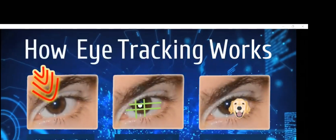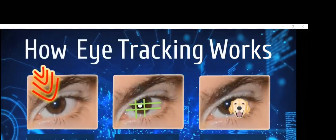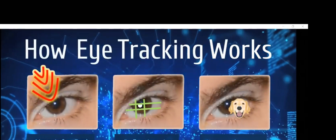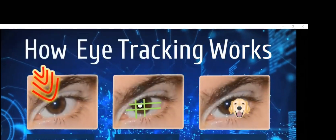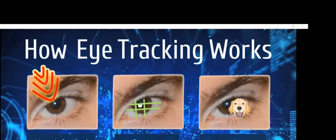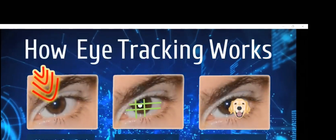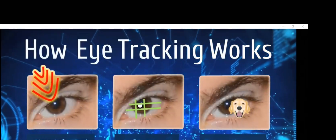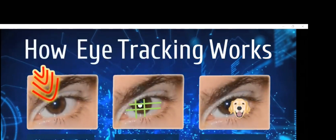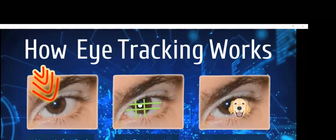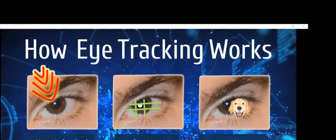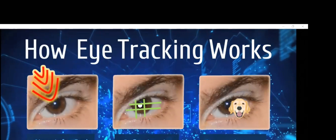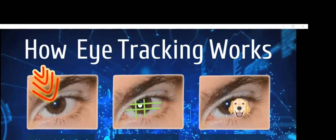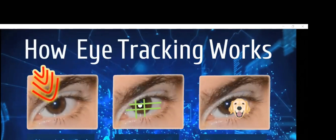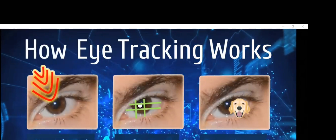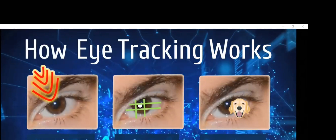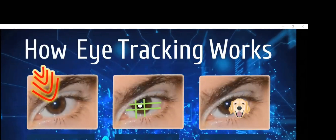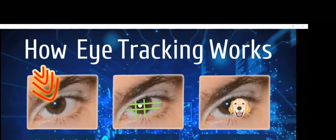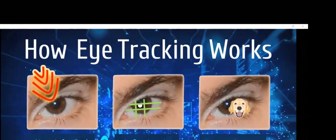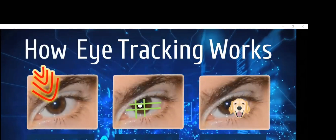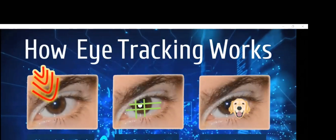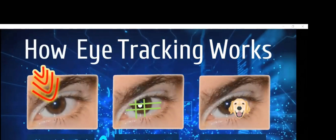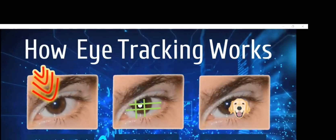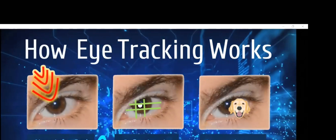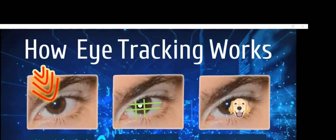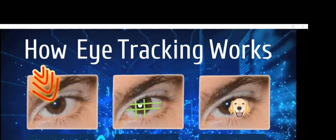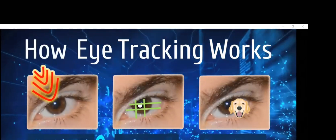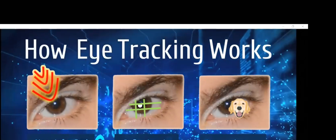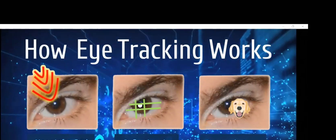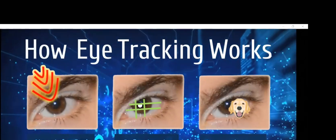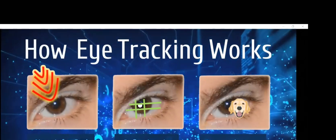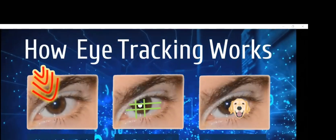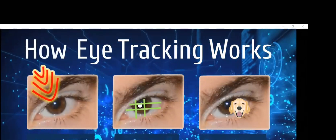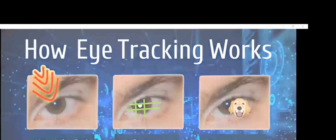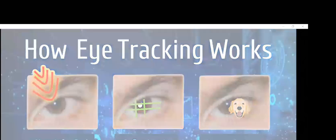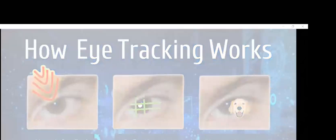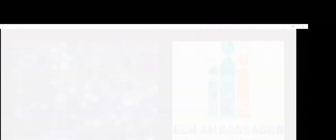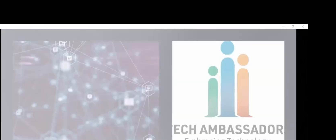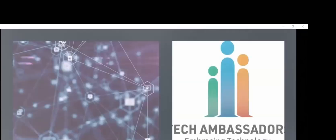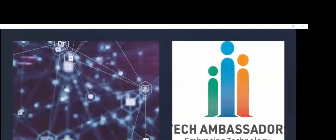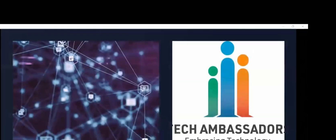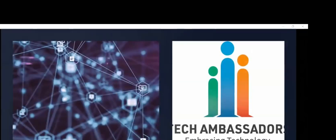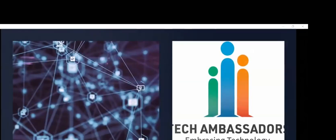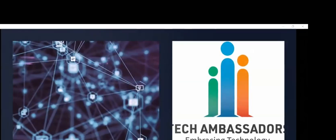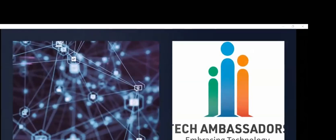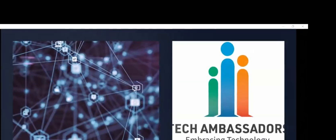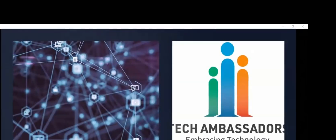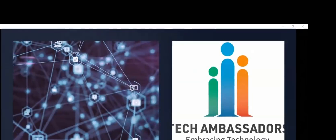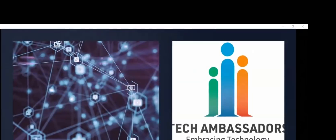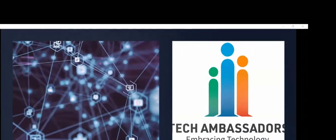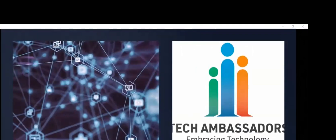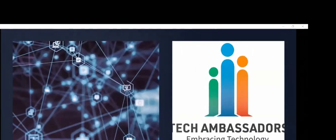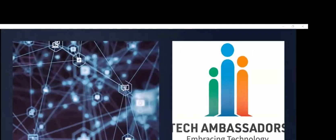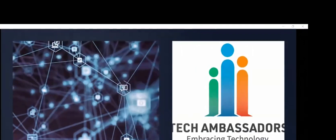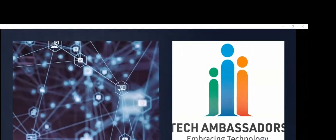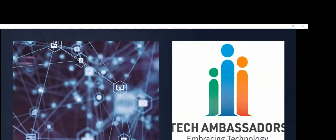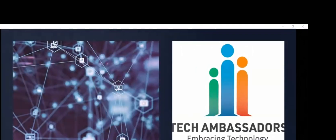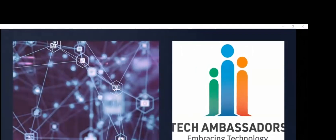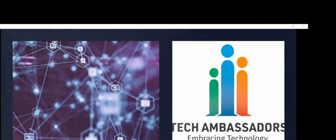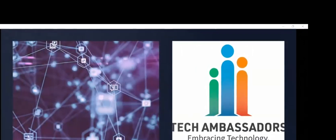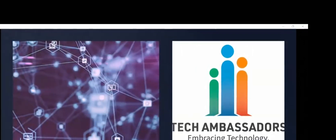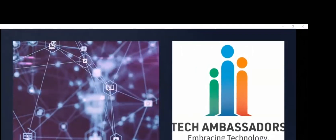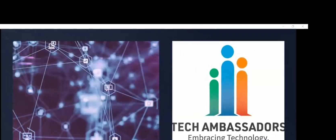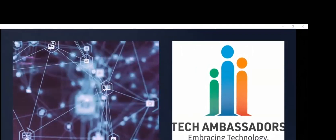it. I am going to put forth a superhero effort so someday I can make another video to show you how that's done.